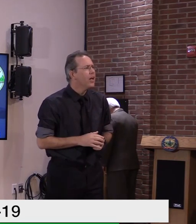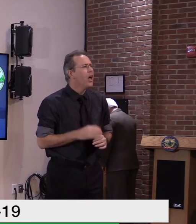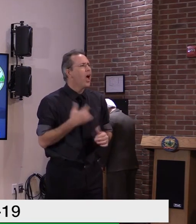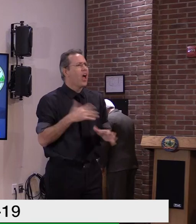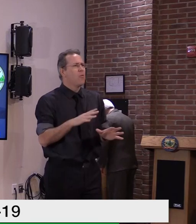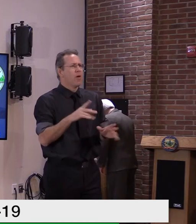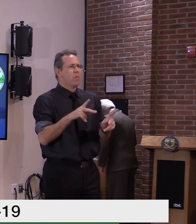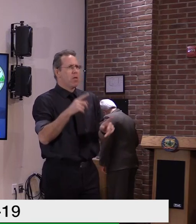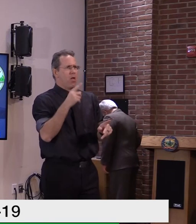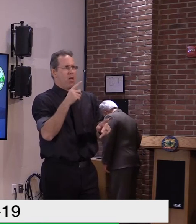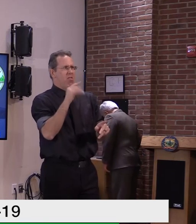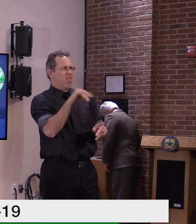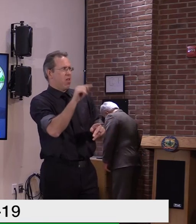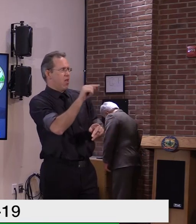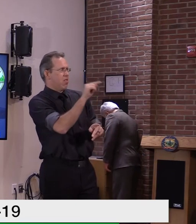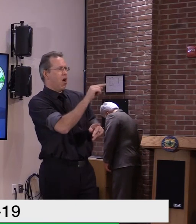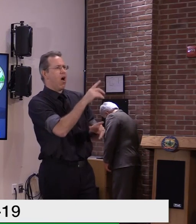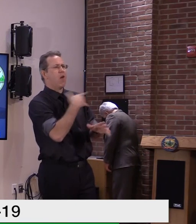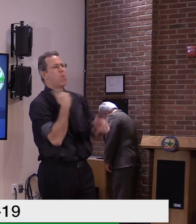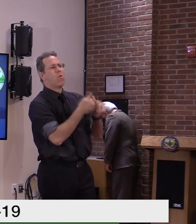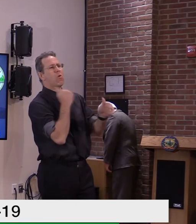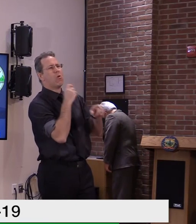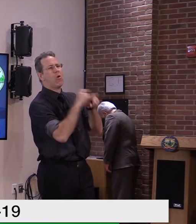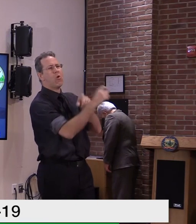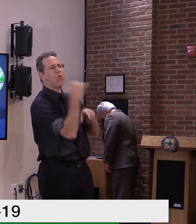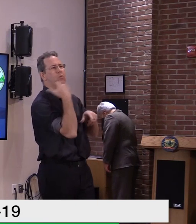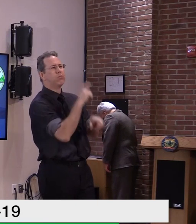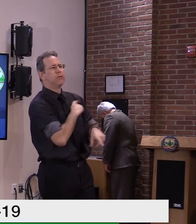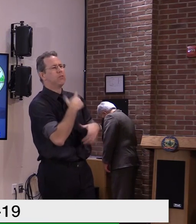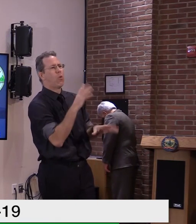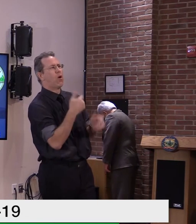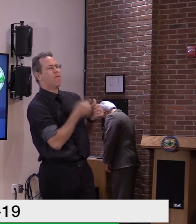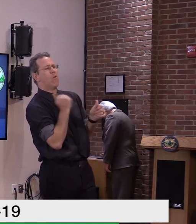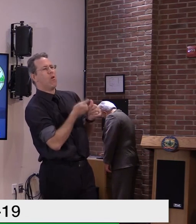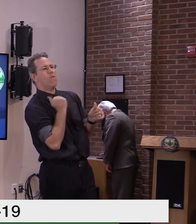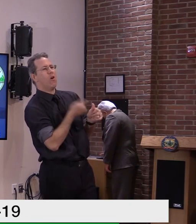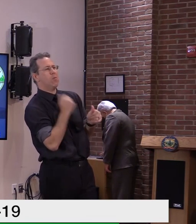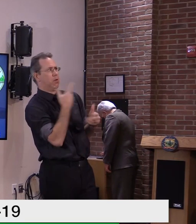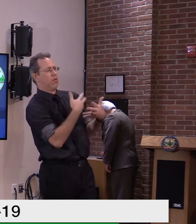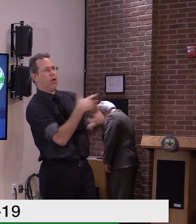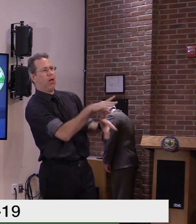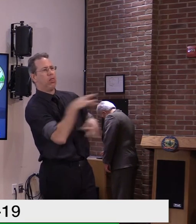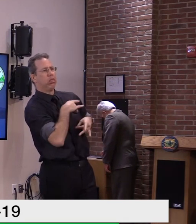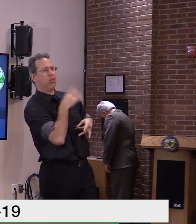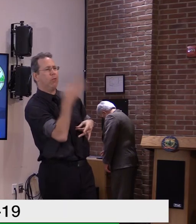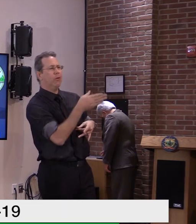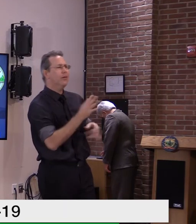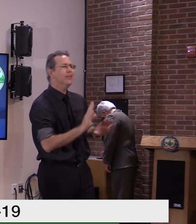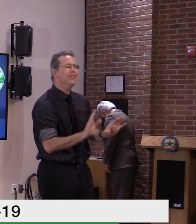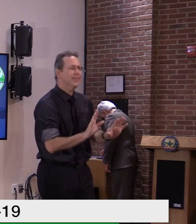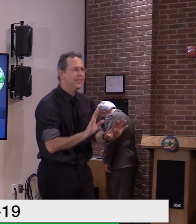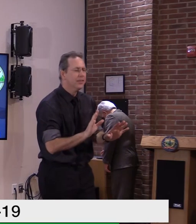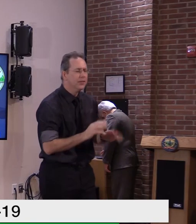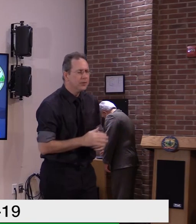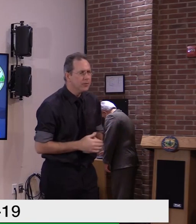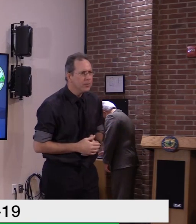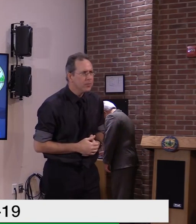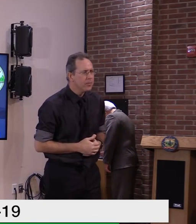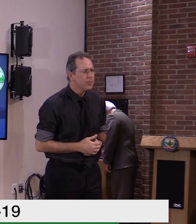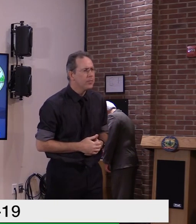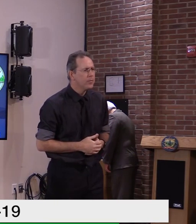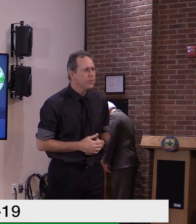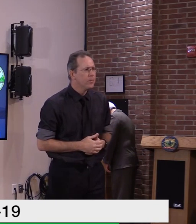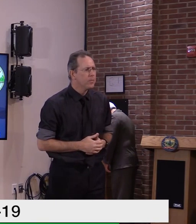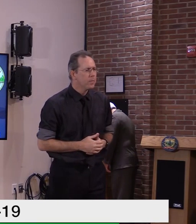a byproduct of getting people's radar up about a certain number of cases in a certain setting,